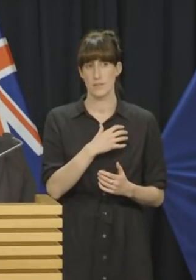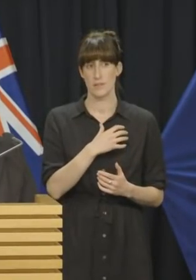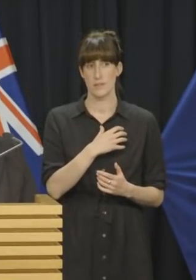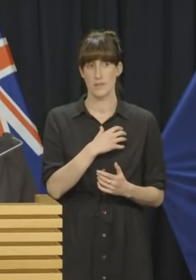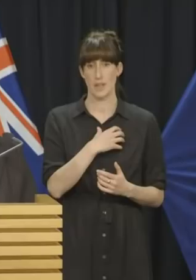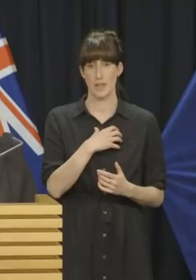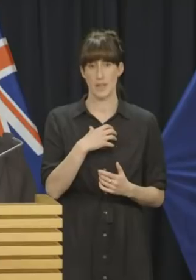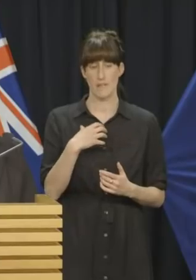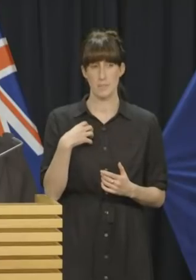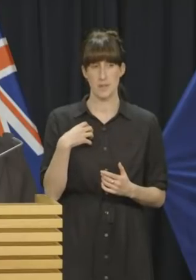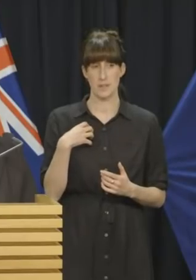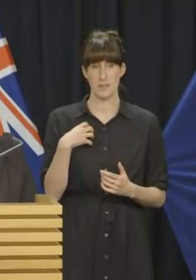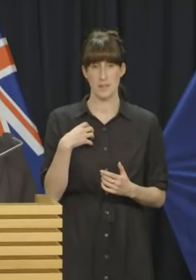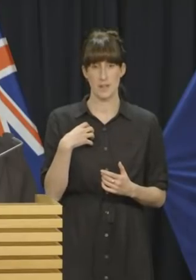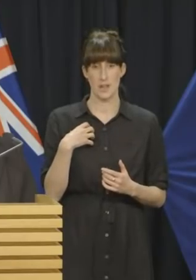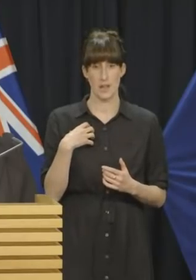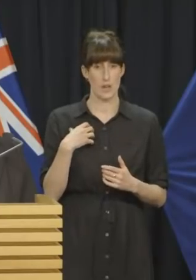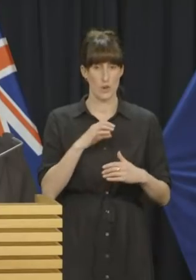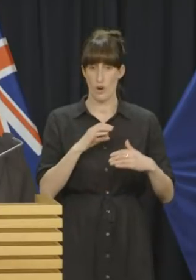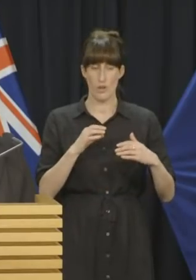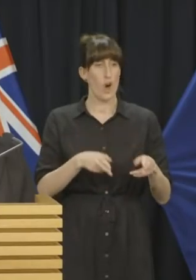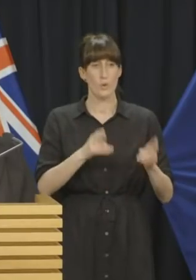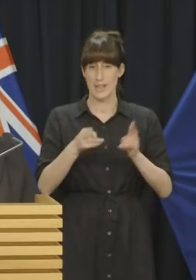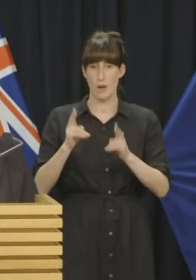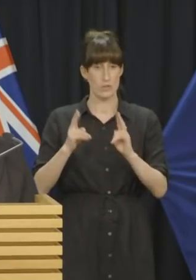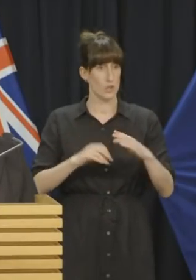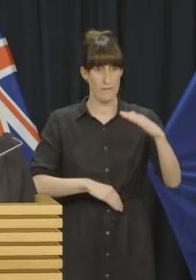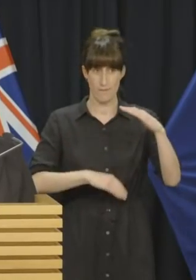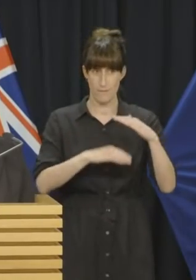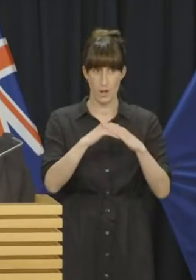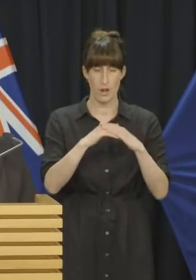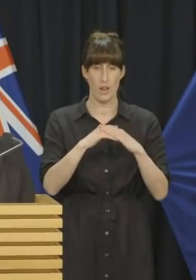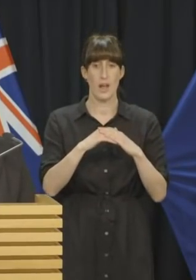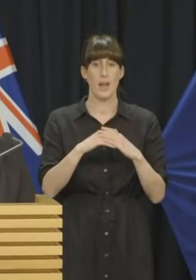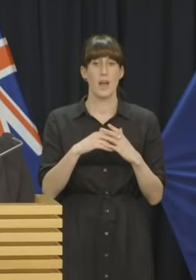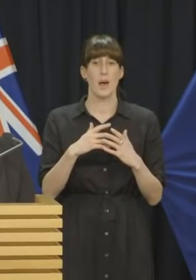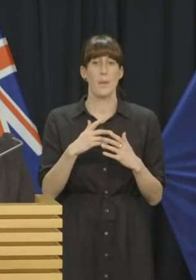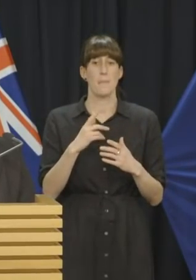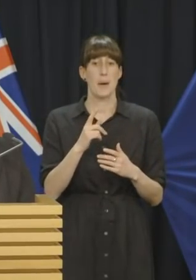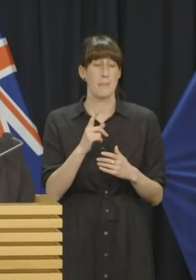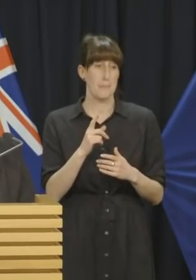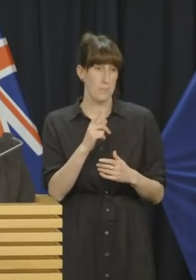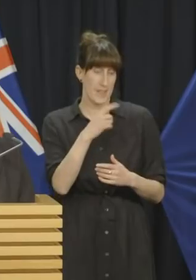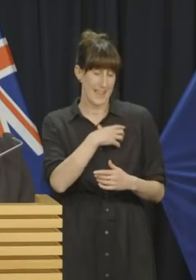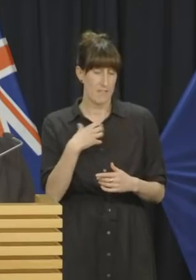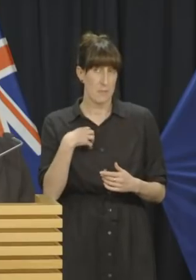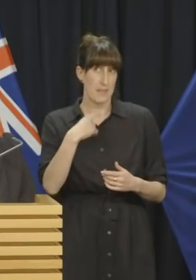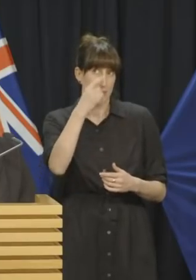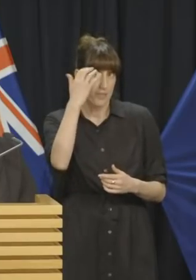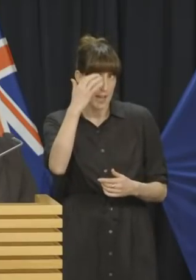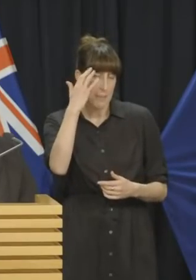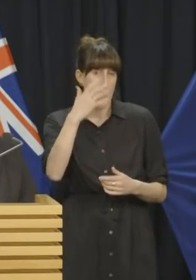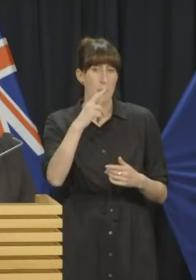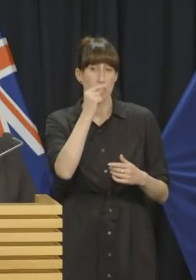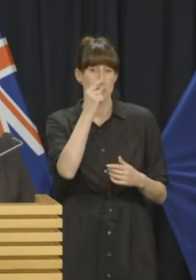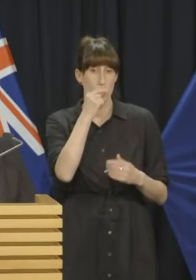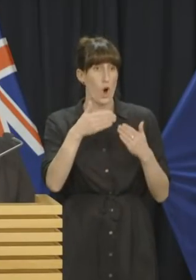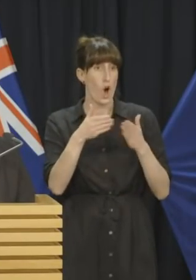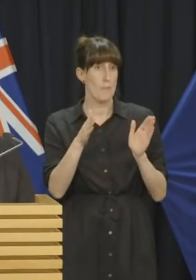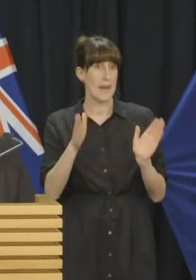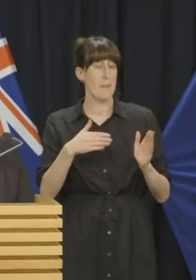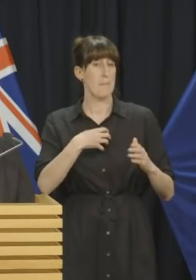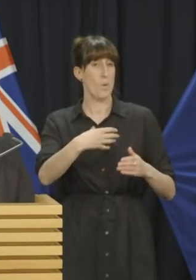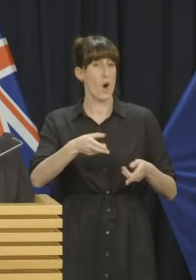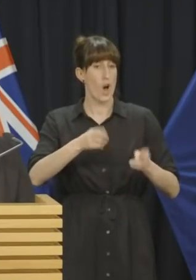people keen to come to New Zealand for economic reasons, like the Avatar Mob, like the America's Cup, which is something that obviously would make the government some money?